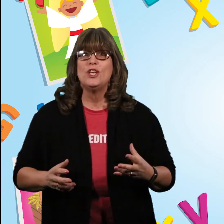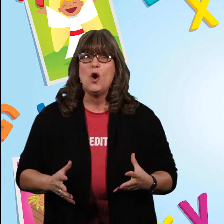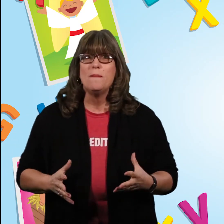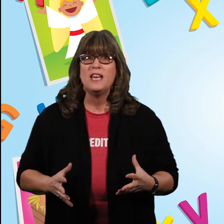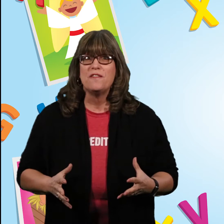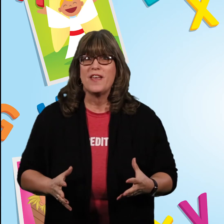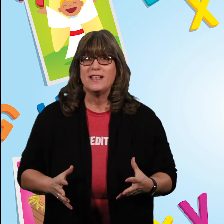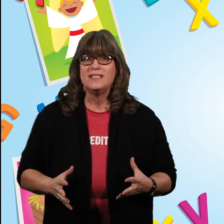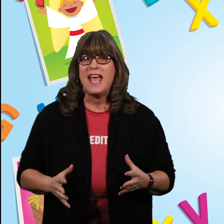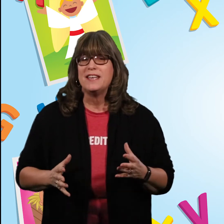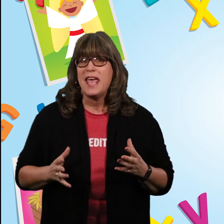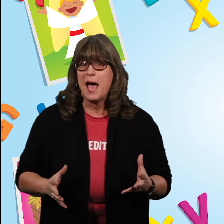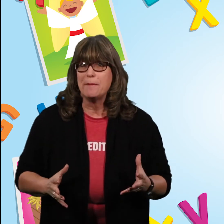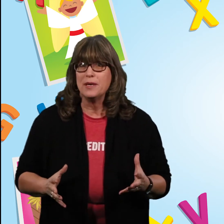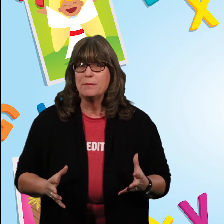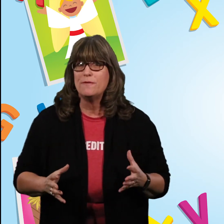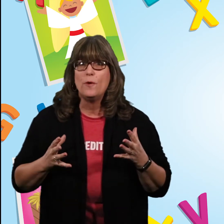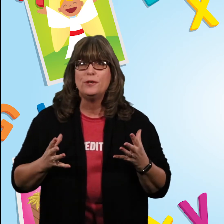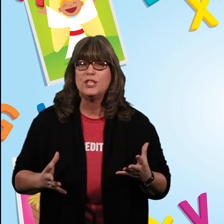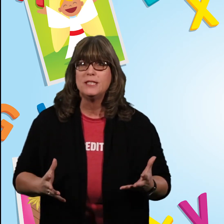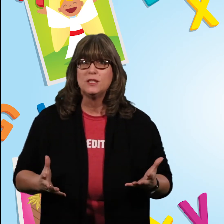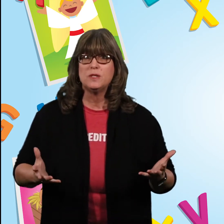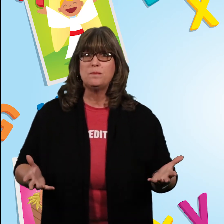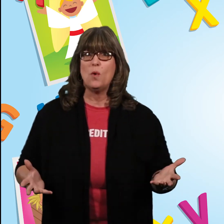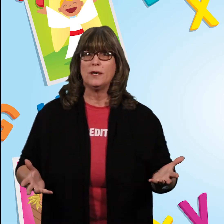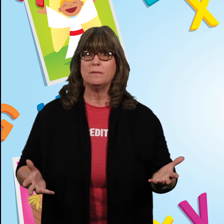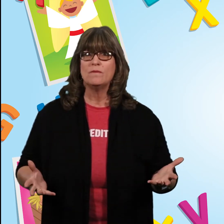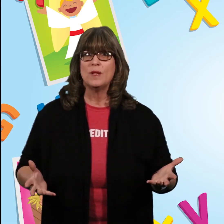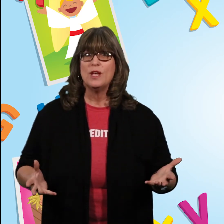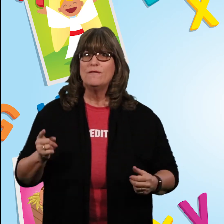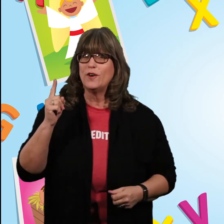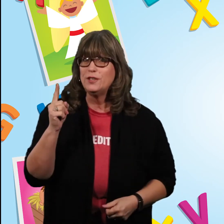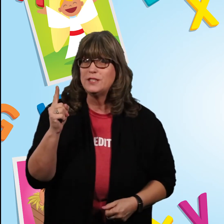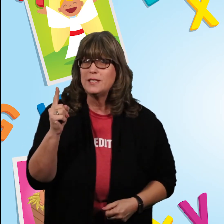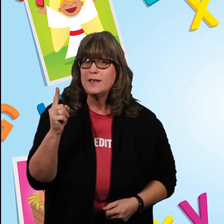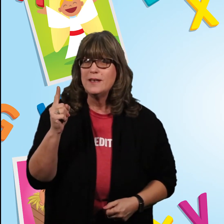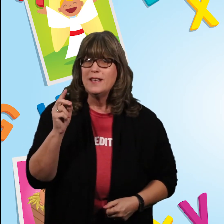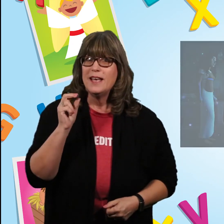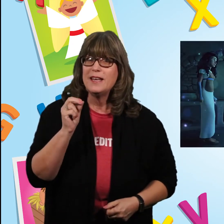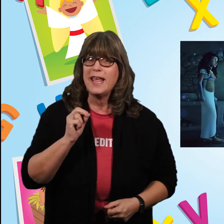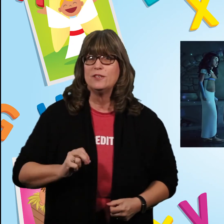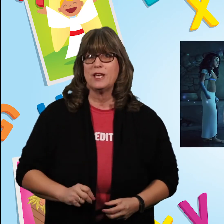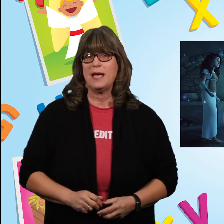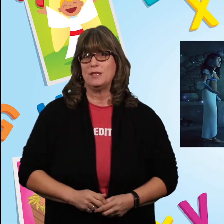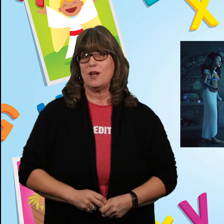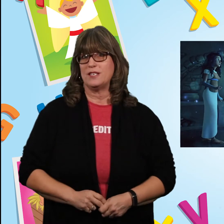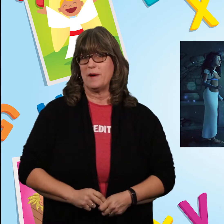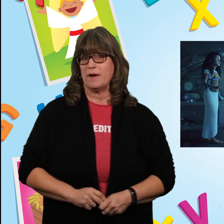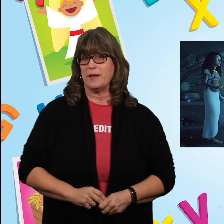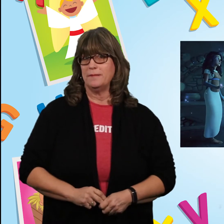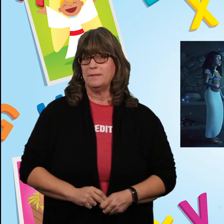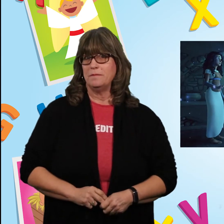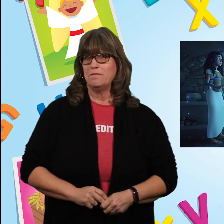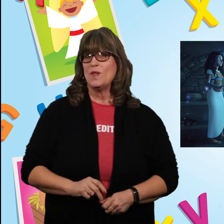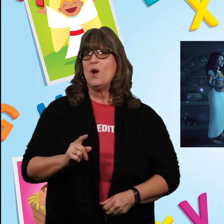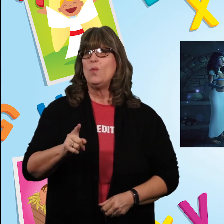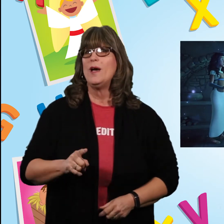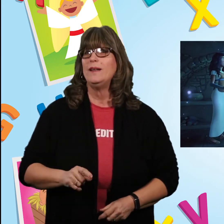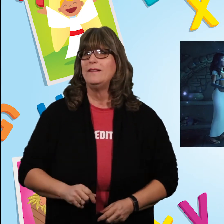So many things had to happen before Jesus was born First, an angel came to talk to Mary